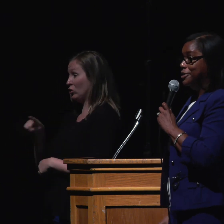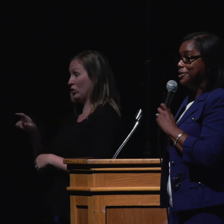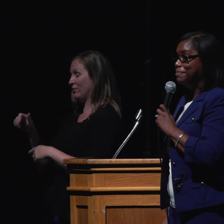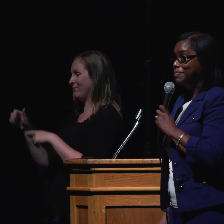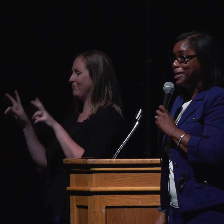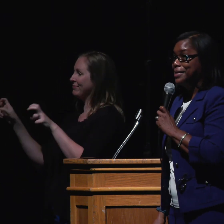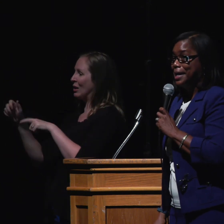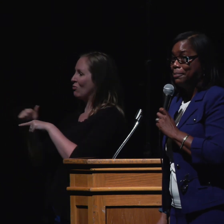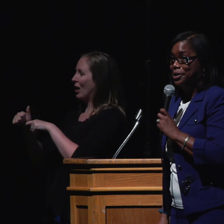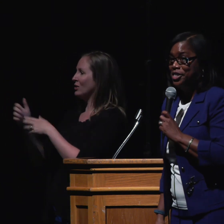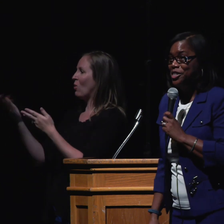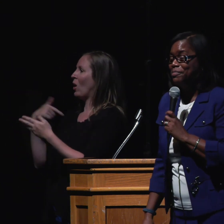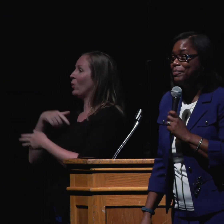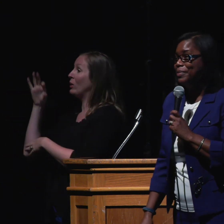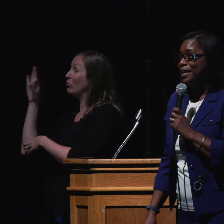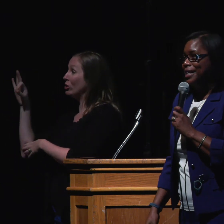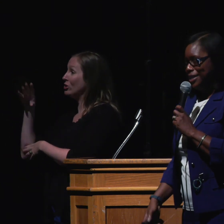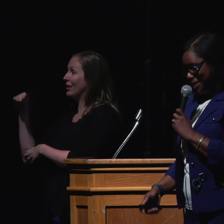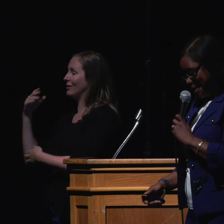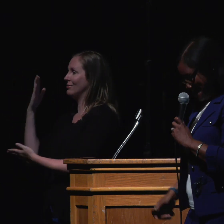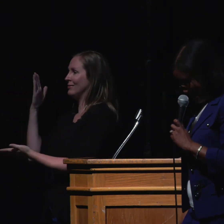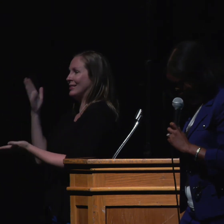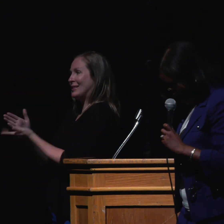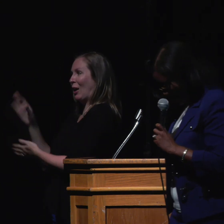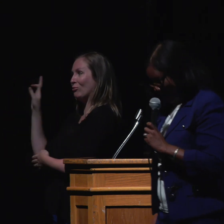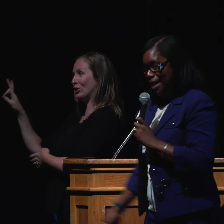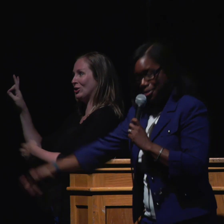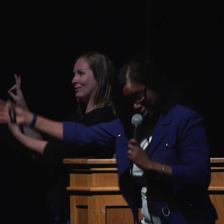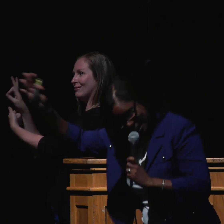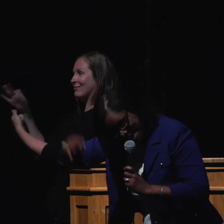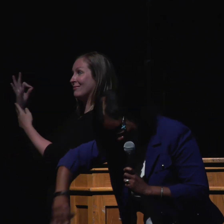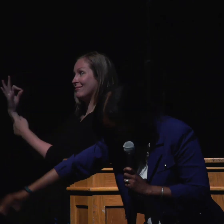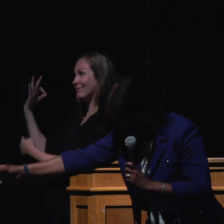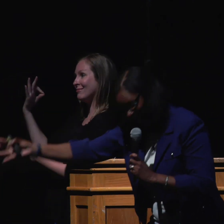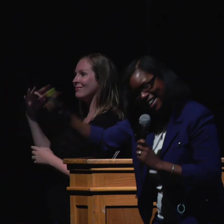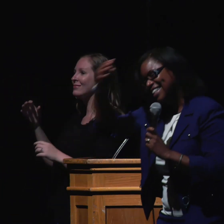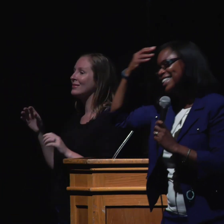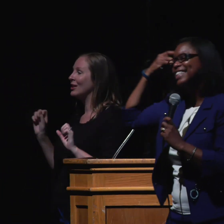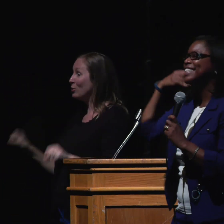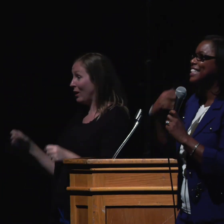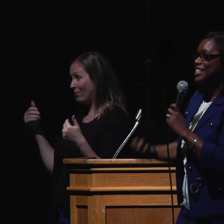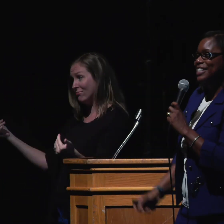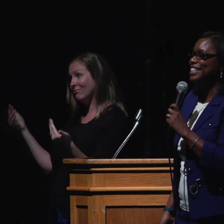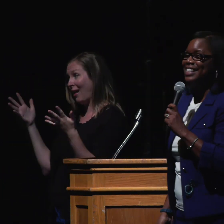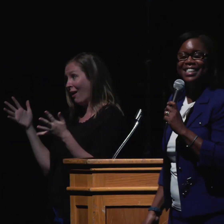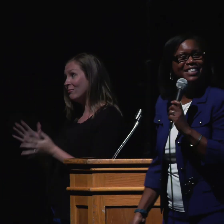we preach and stop preaching. So, yeah, you can clap for that.